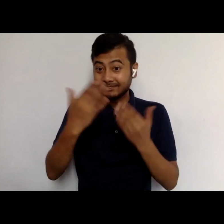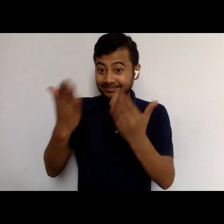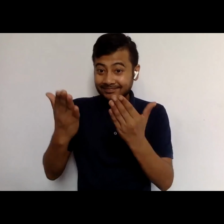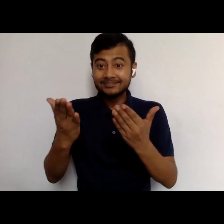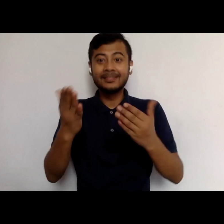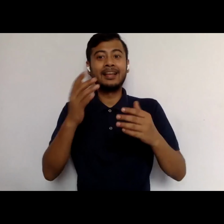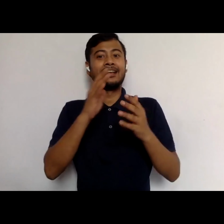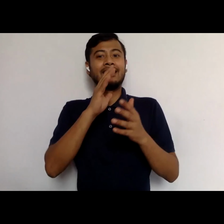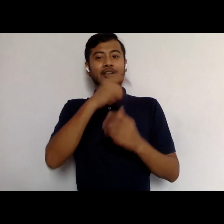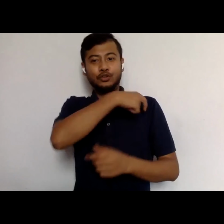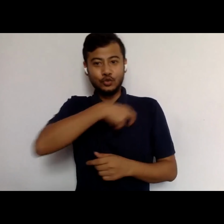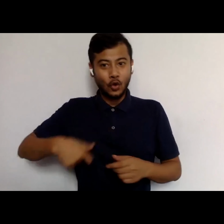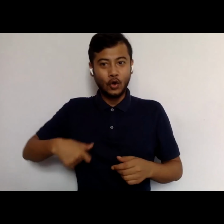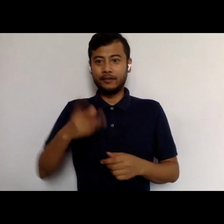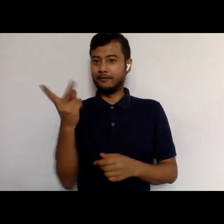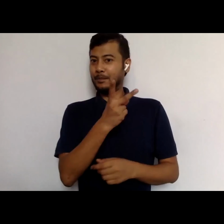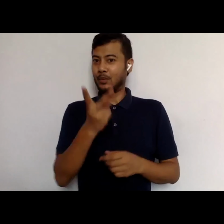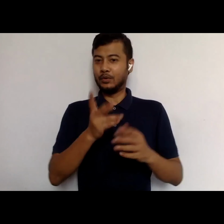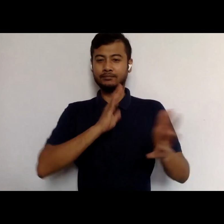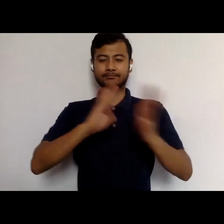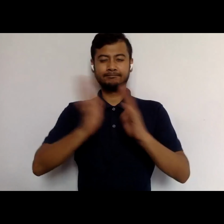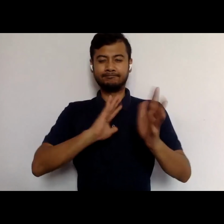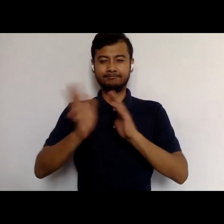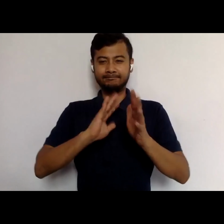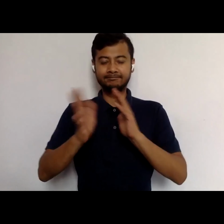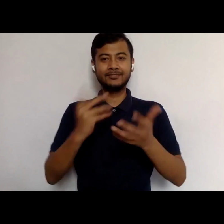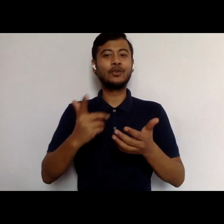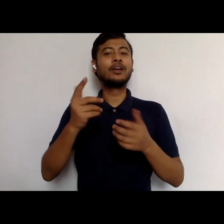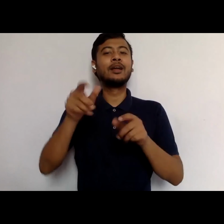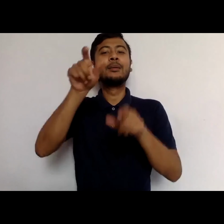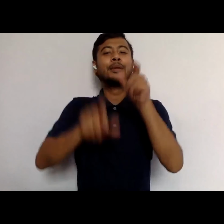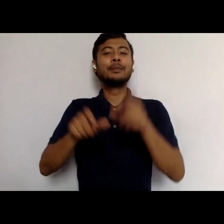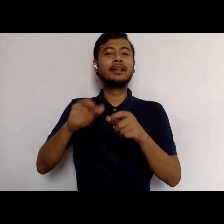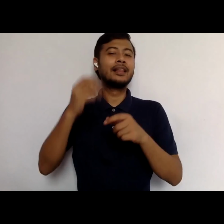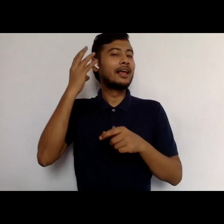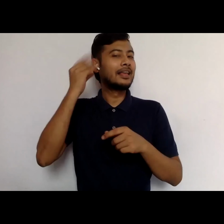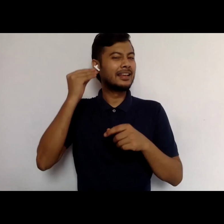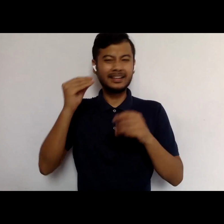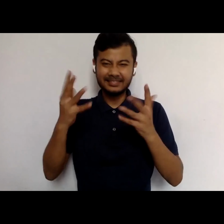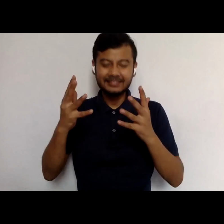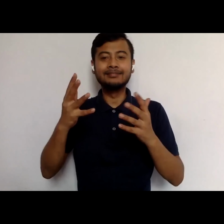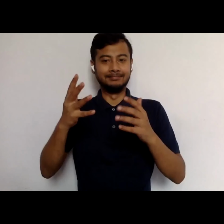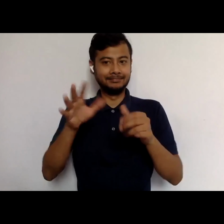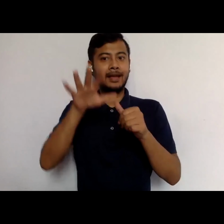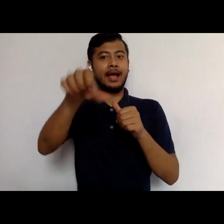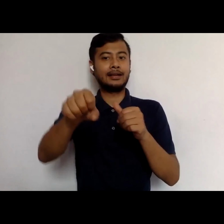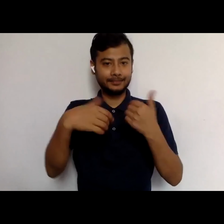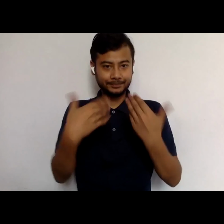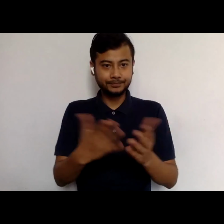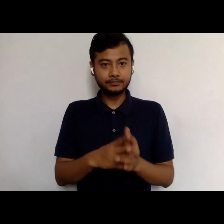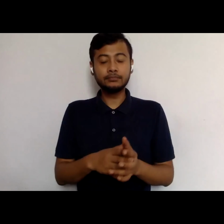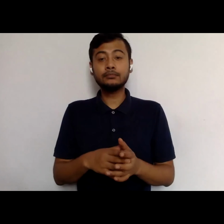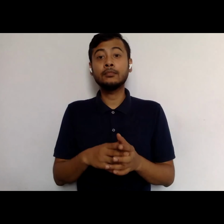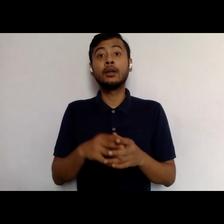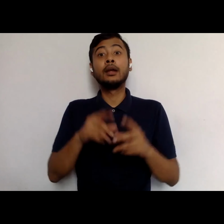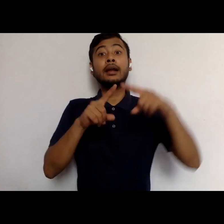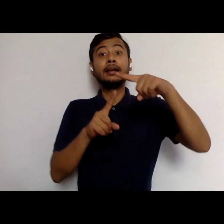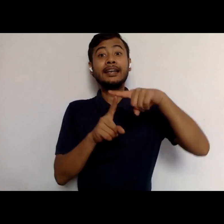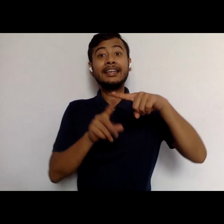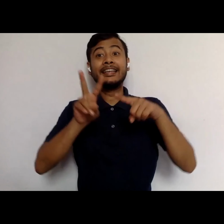to be accessible to people with hearing disability. A sincere thanks to Shreeti V. Ramachandran for his leadership and